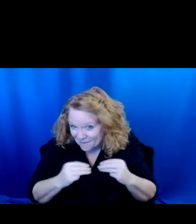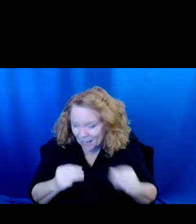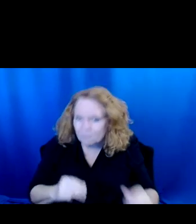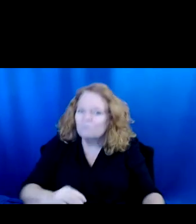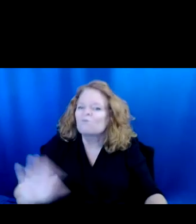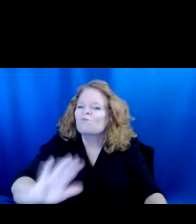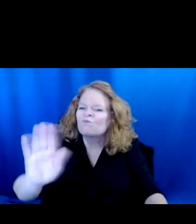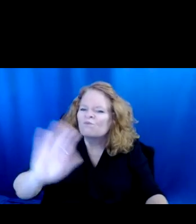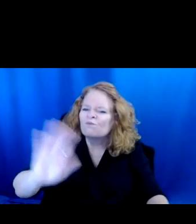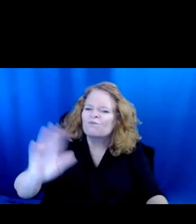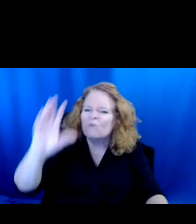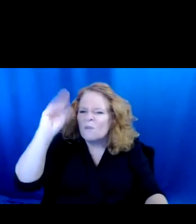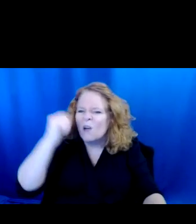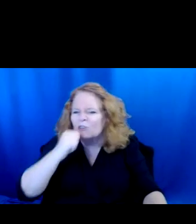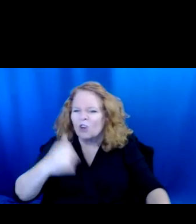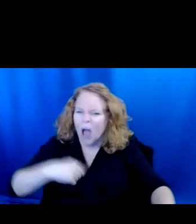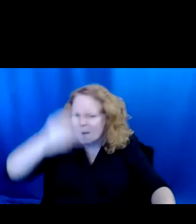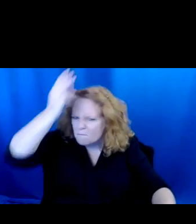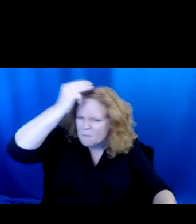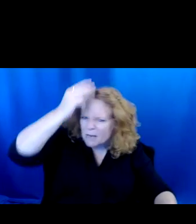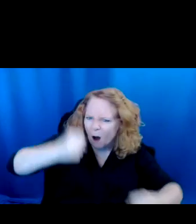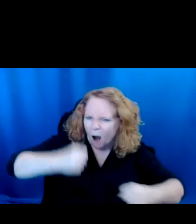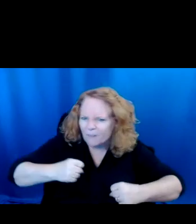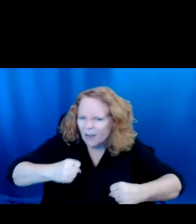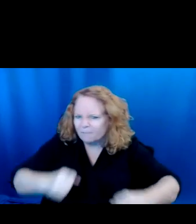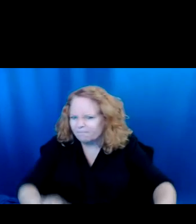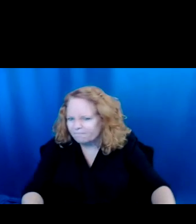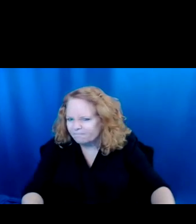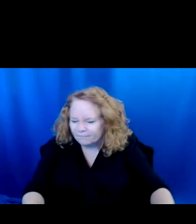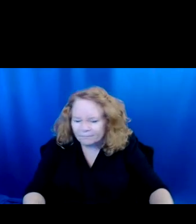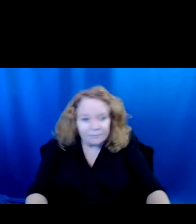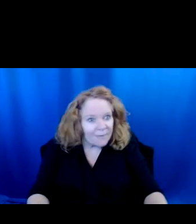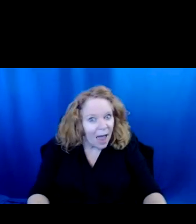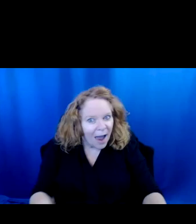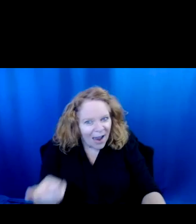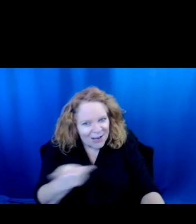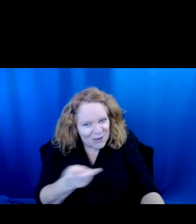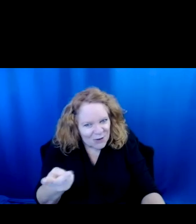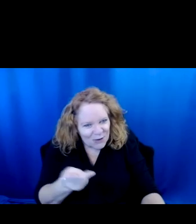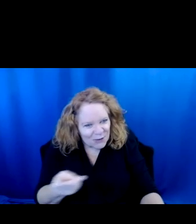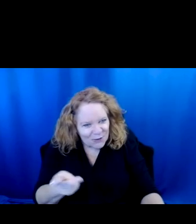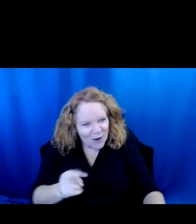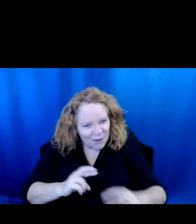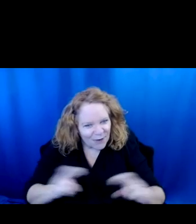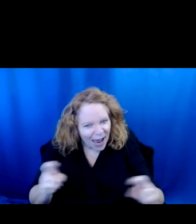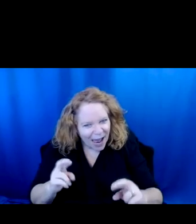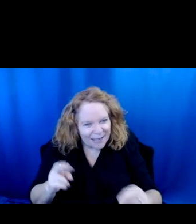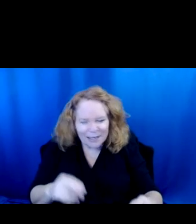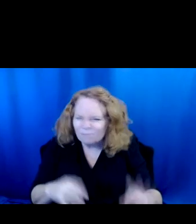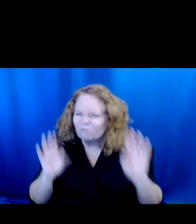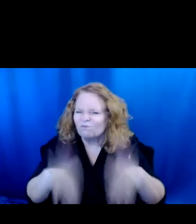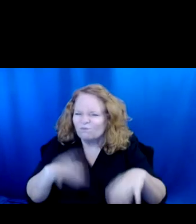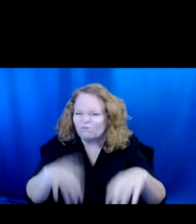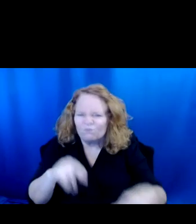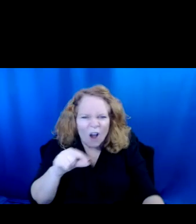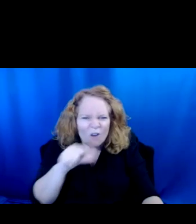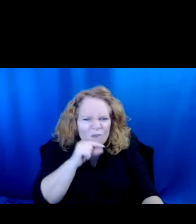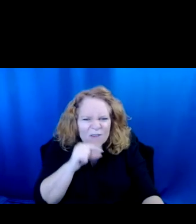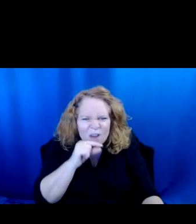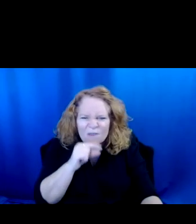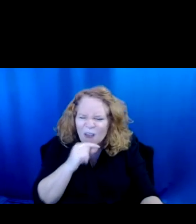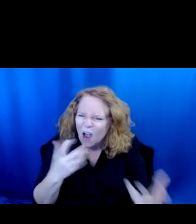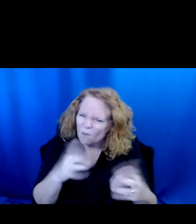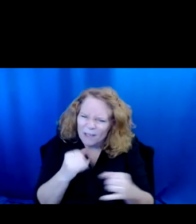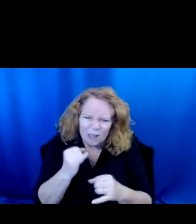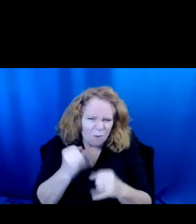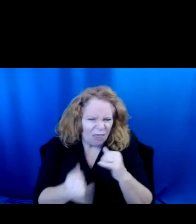hello, boys and girls. It's Big Marvin. Well, you two, you're on top form today. Ah, Gwynny Gwyn Gwyn, we don't want it to be the last